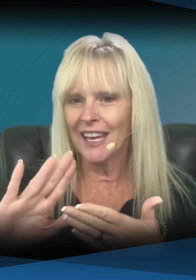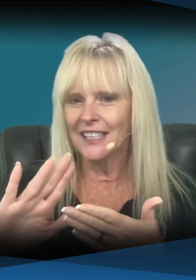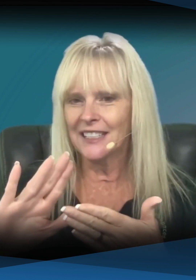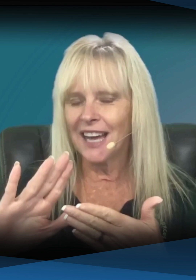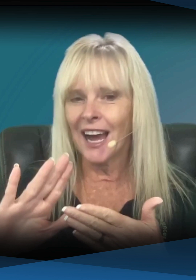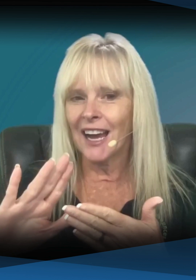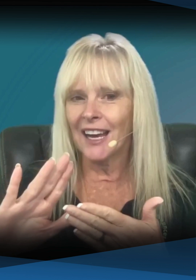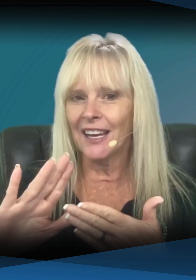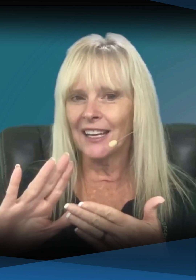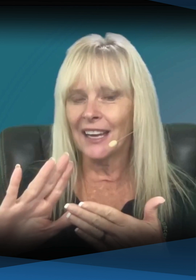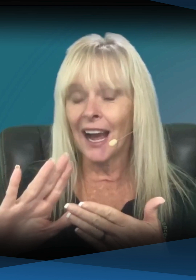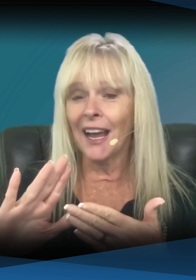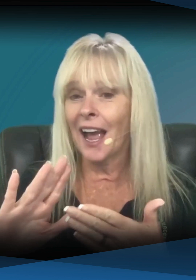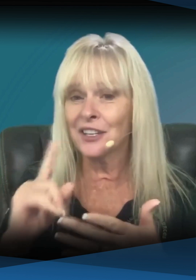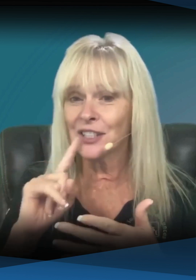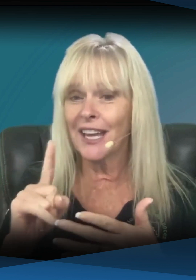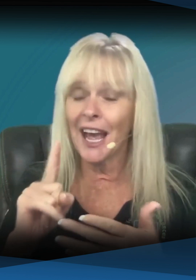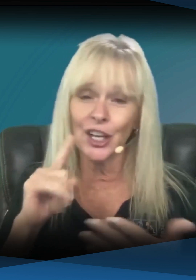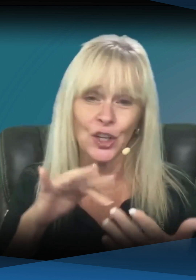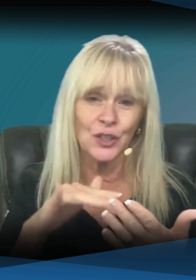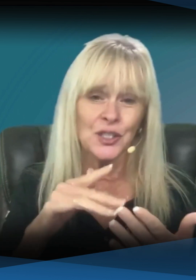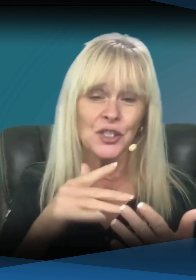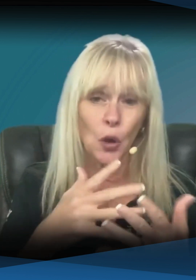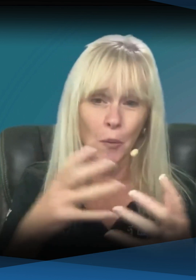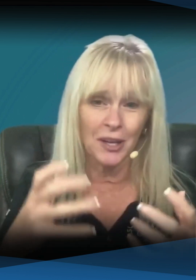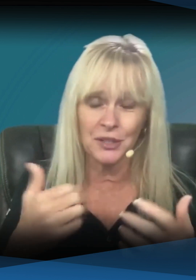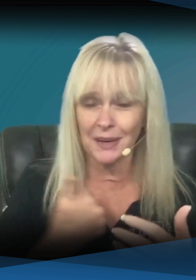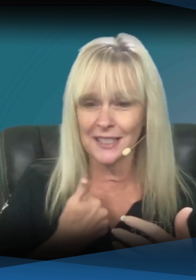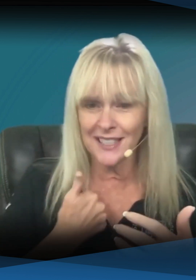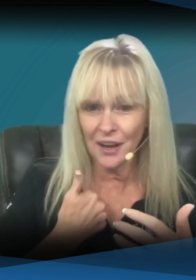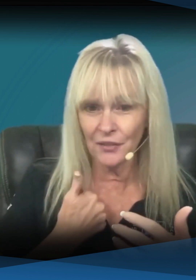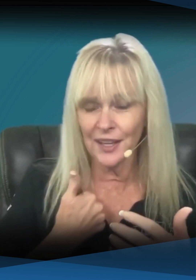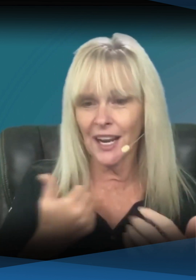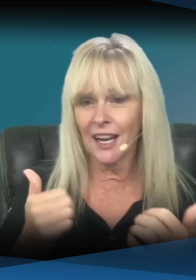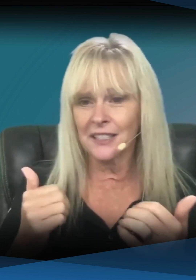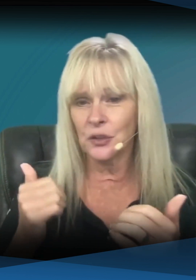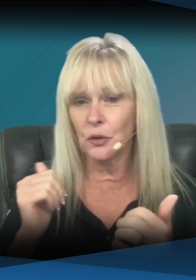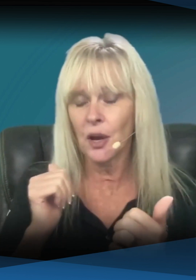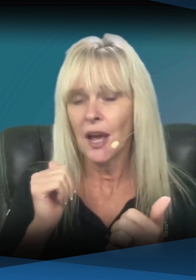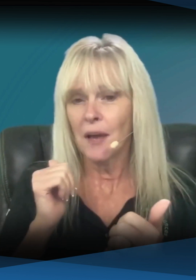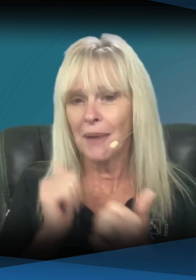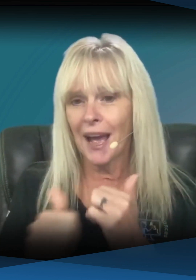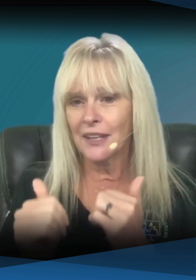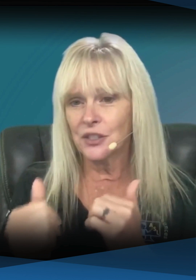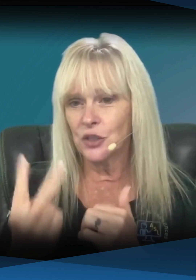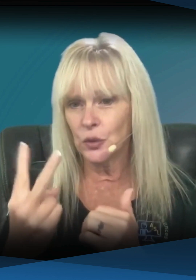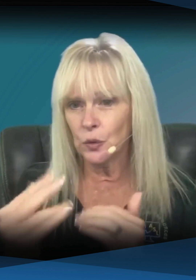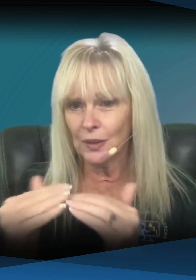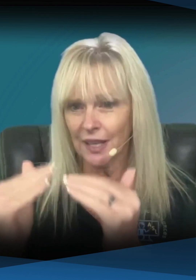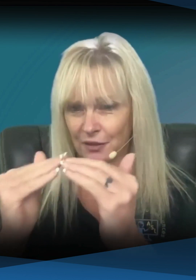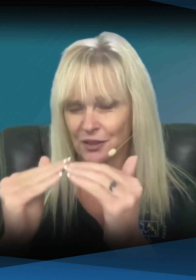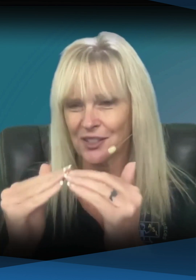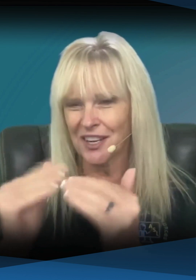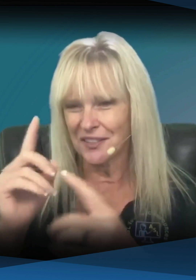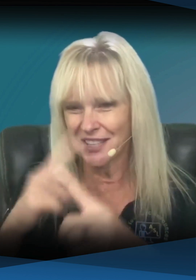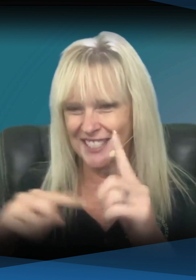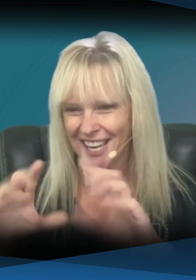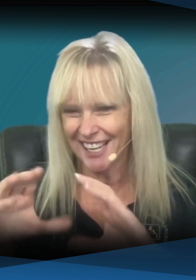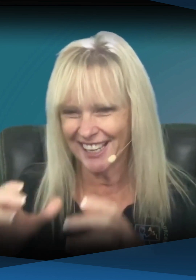And I actually had learned so much myself that I got to pass 2 levels of the sign classes.